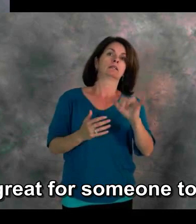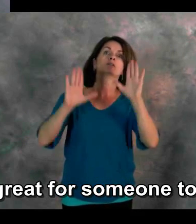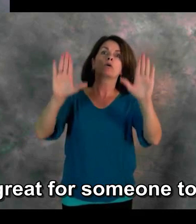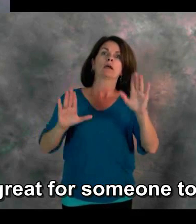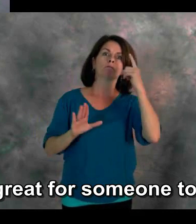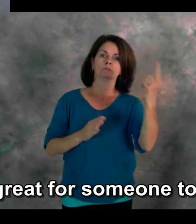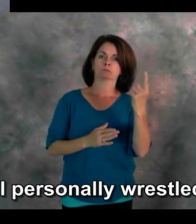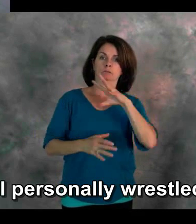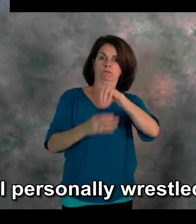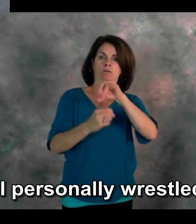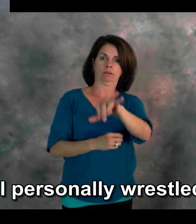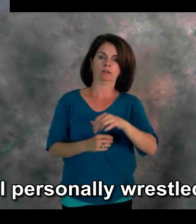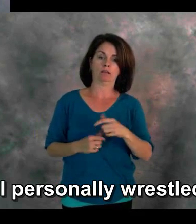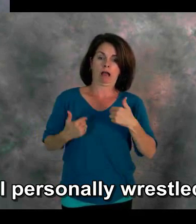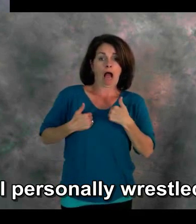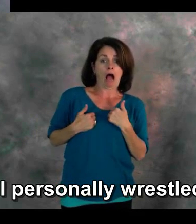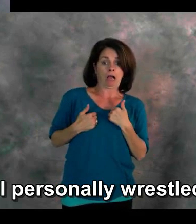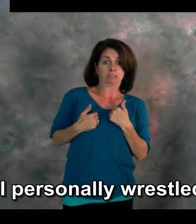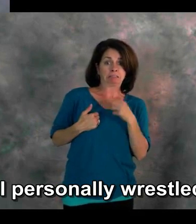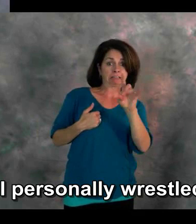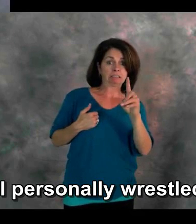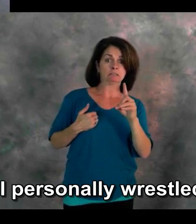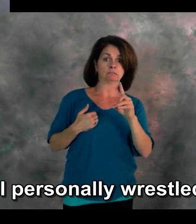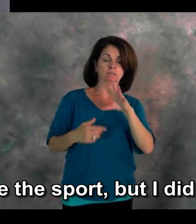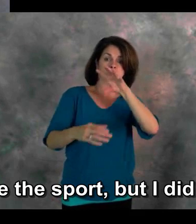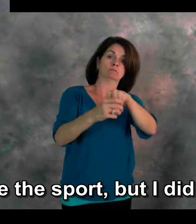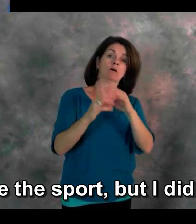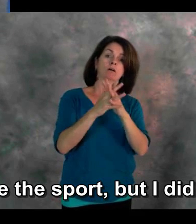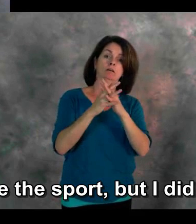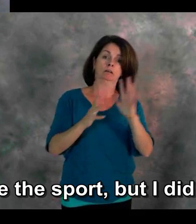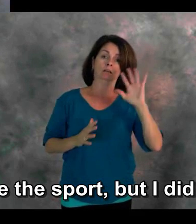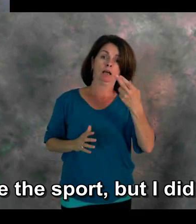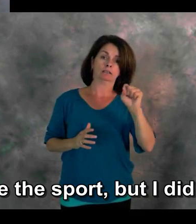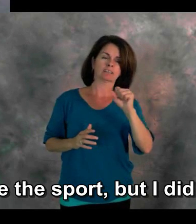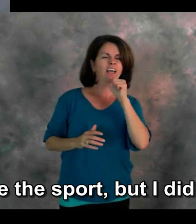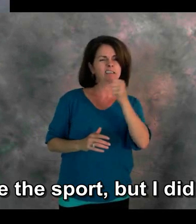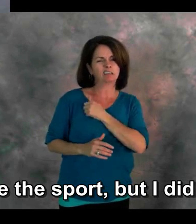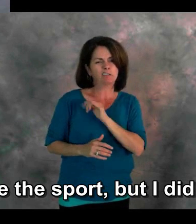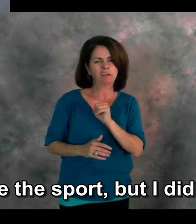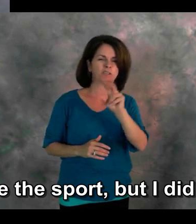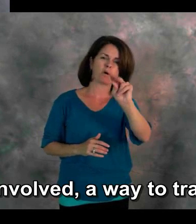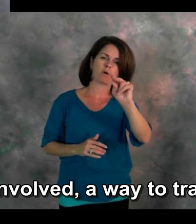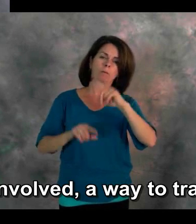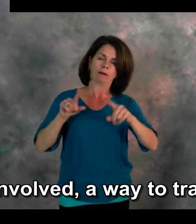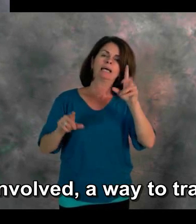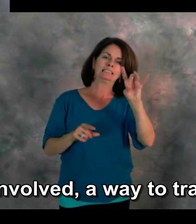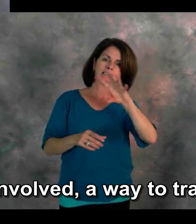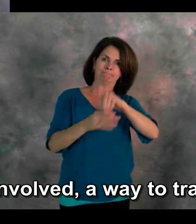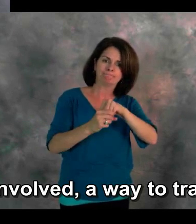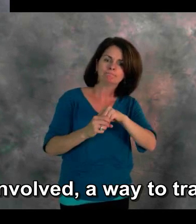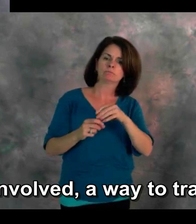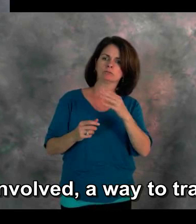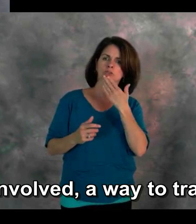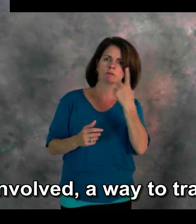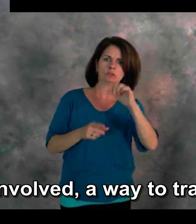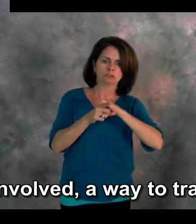great for someone to be involved and be a part of. I personally wrestled in high school, and I didn't love the sport, but I did it because it was